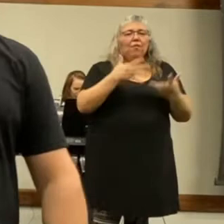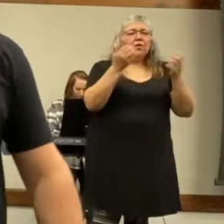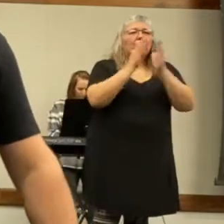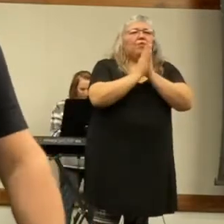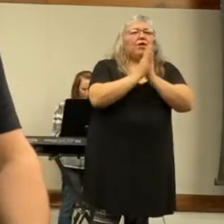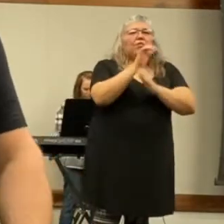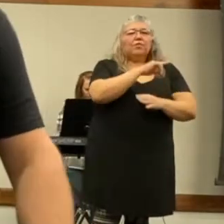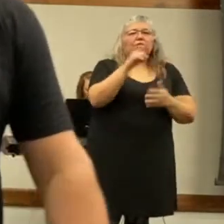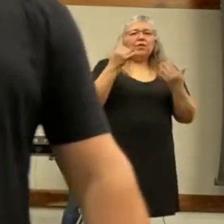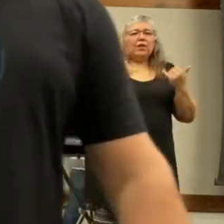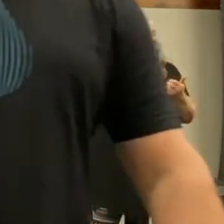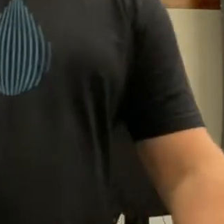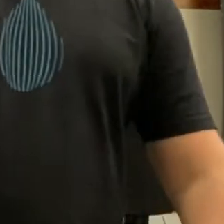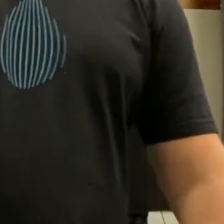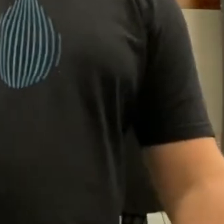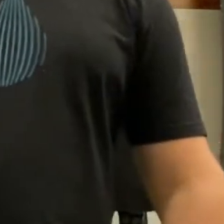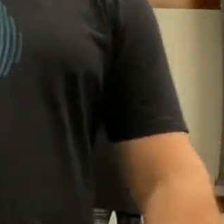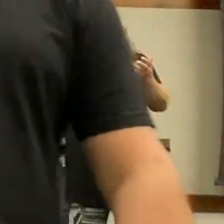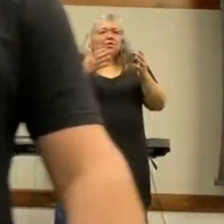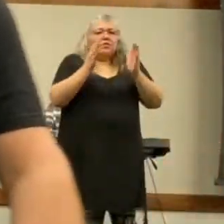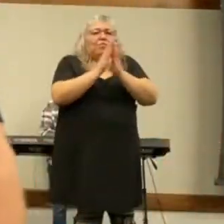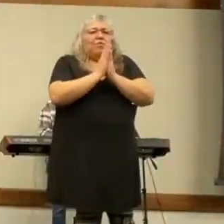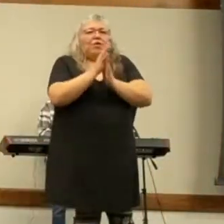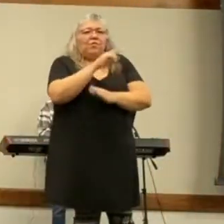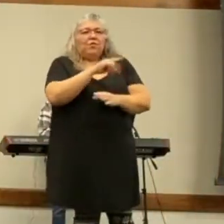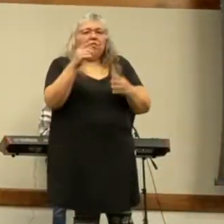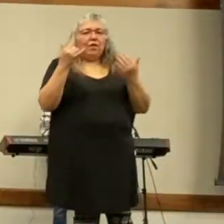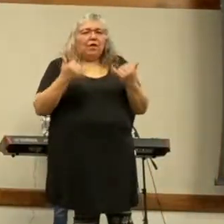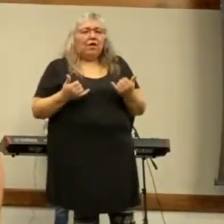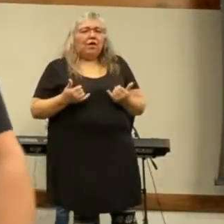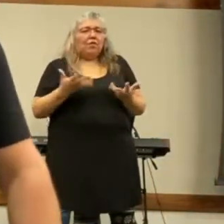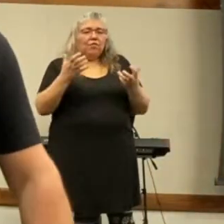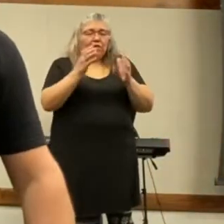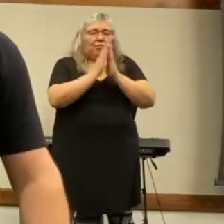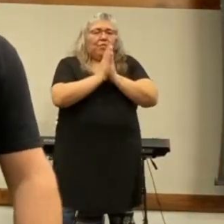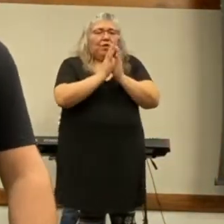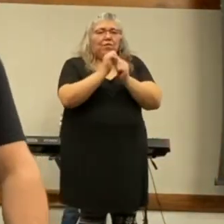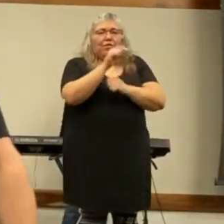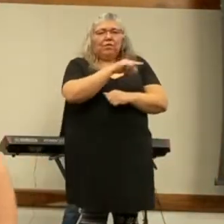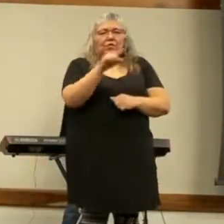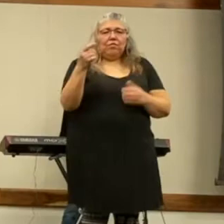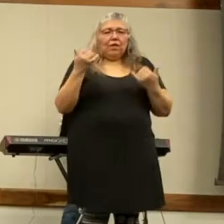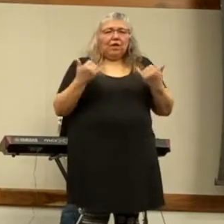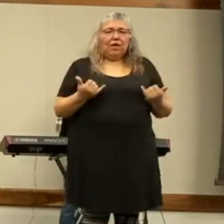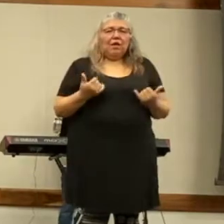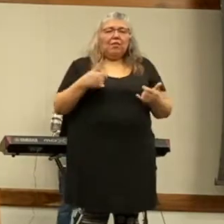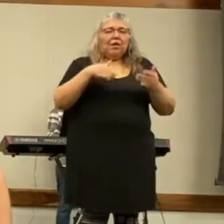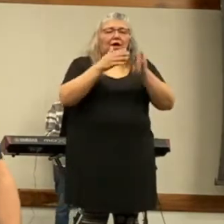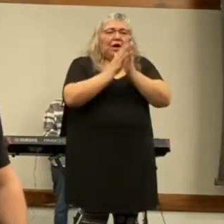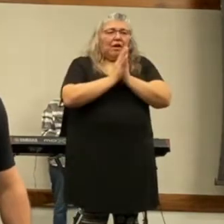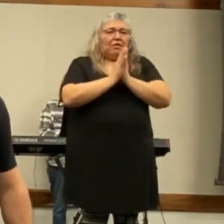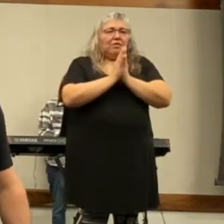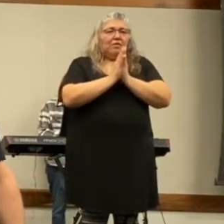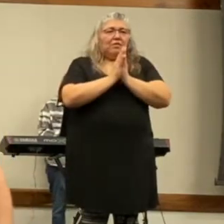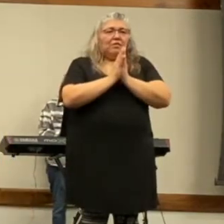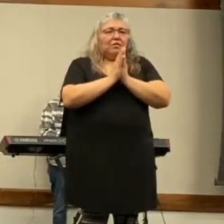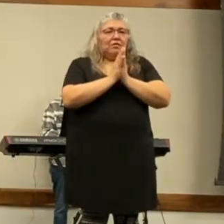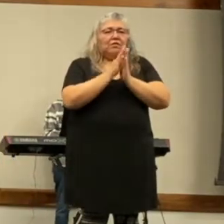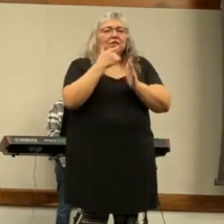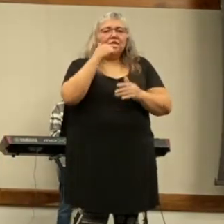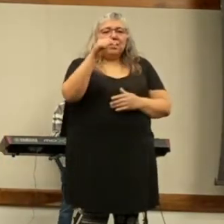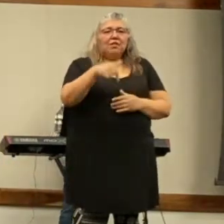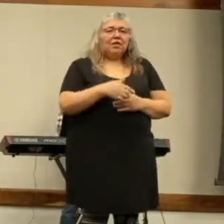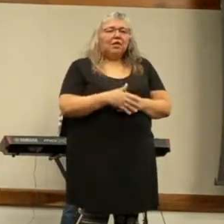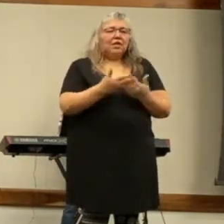with you right now. The body wants to pray with you right now. We want to pray with you right now. And so I'm going to ask you to say